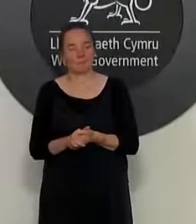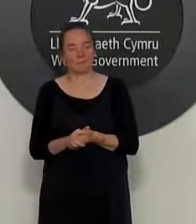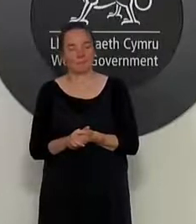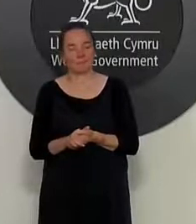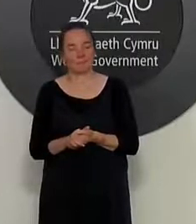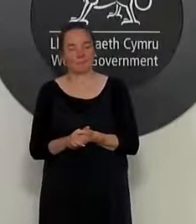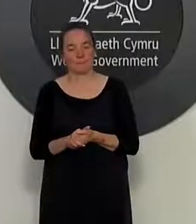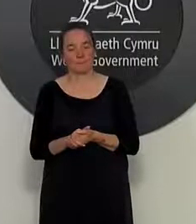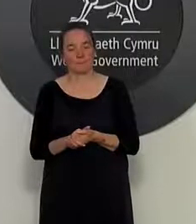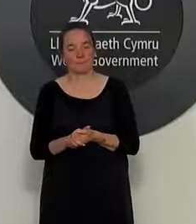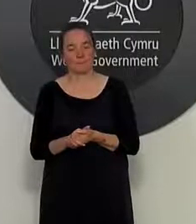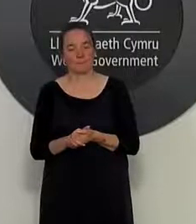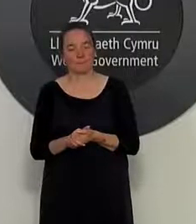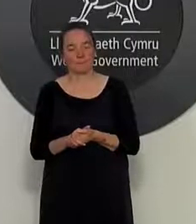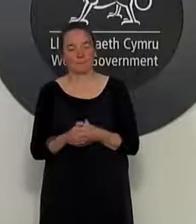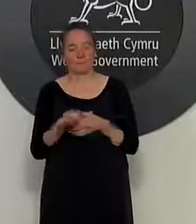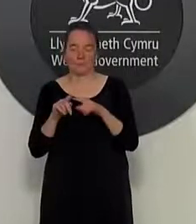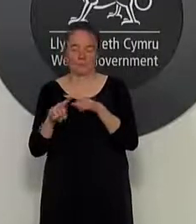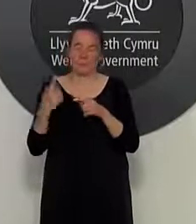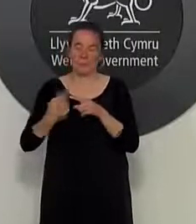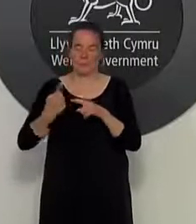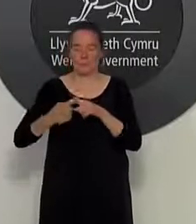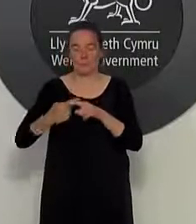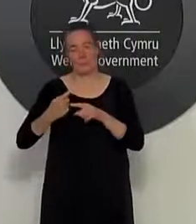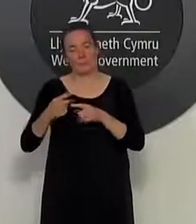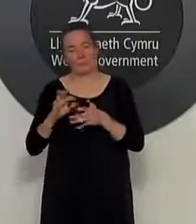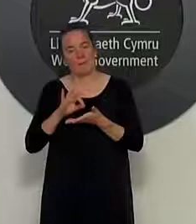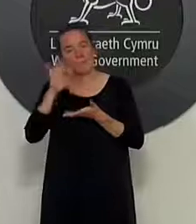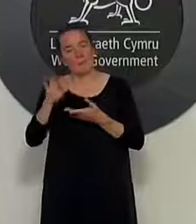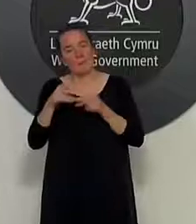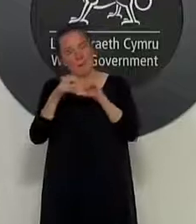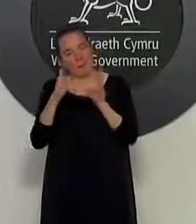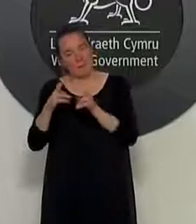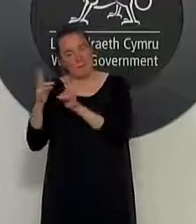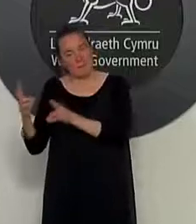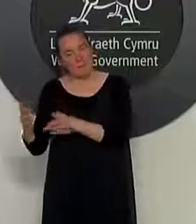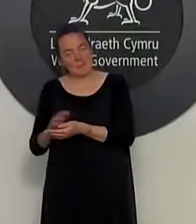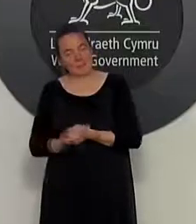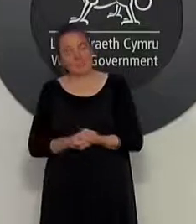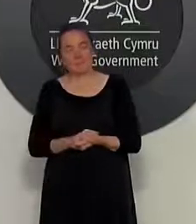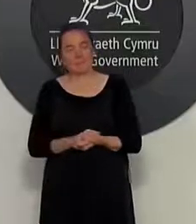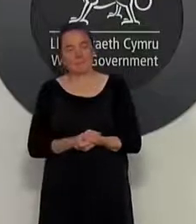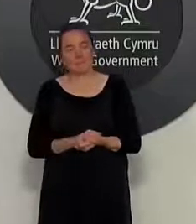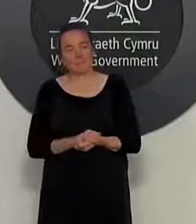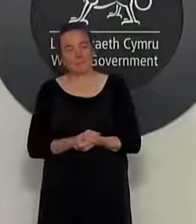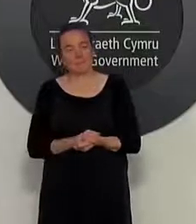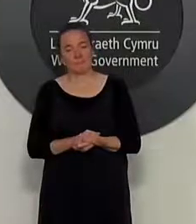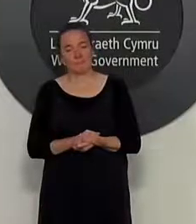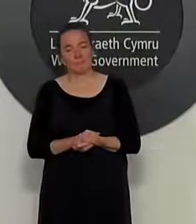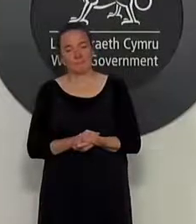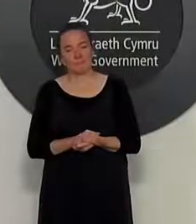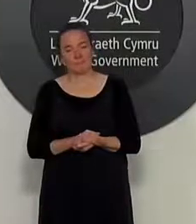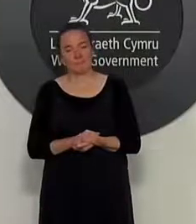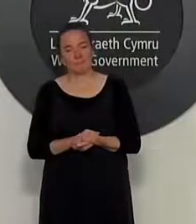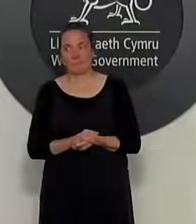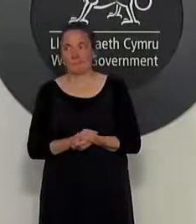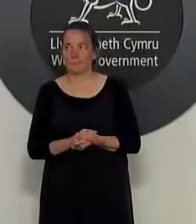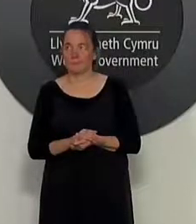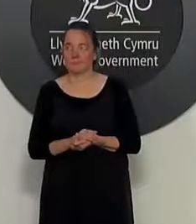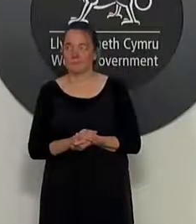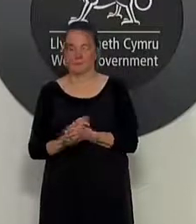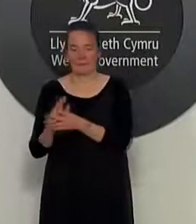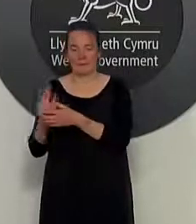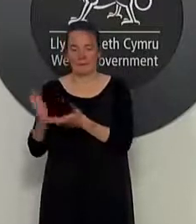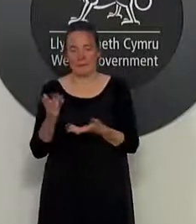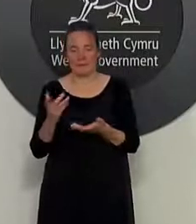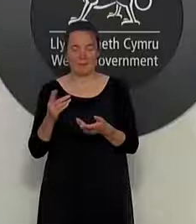the provision of affordable housing. The question of supply, simply